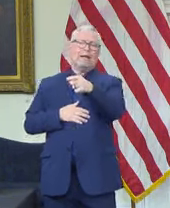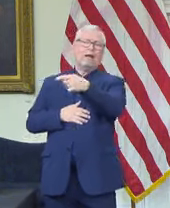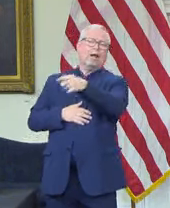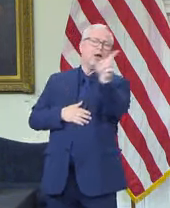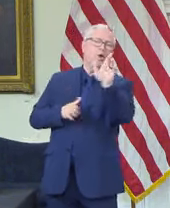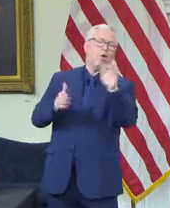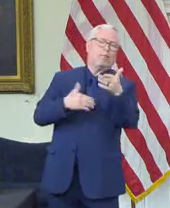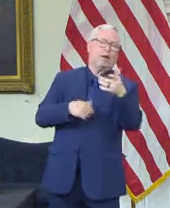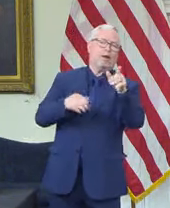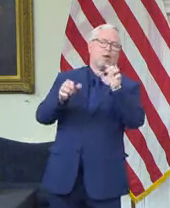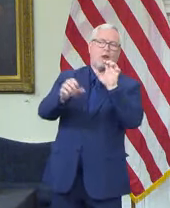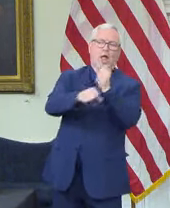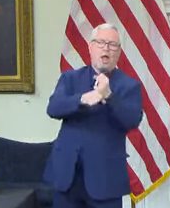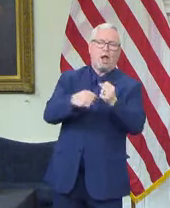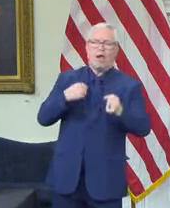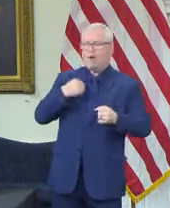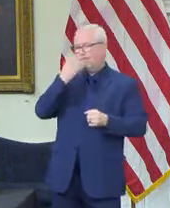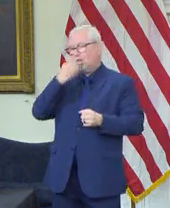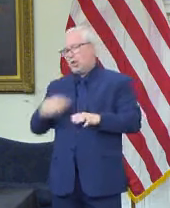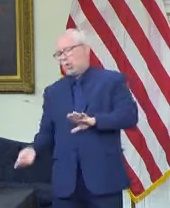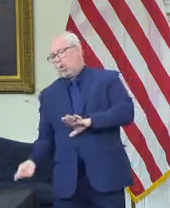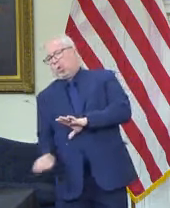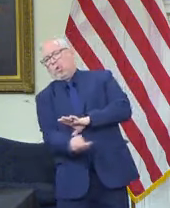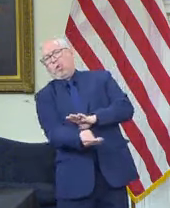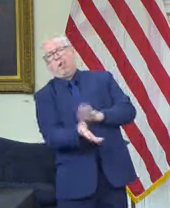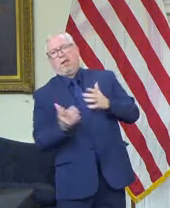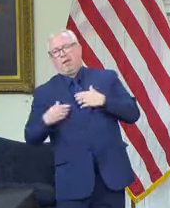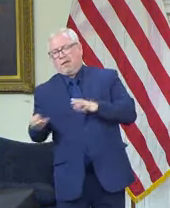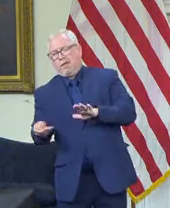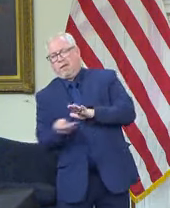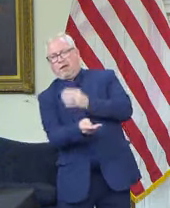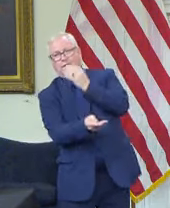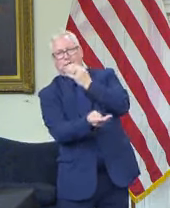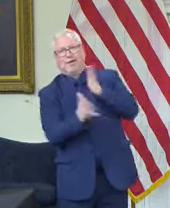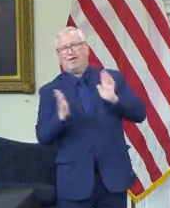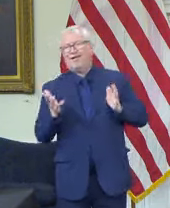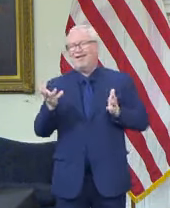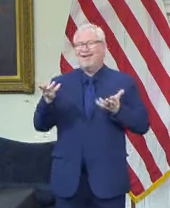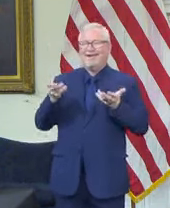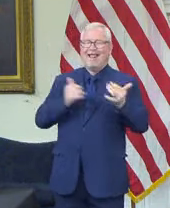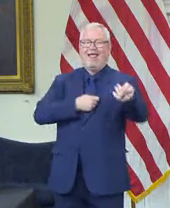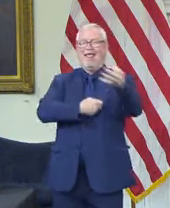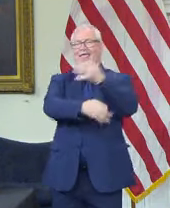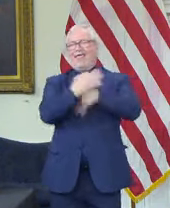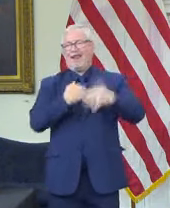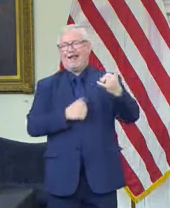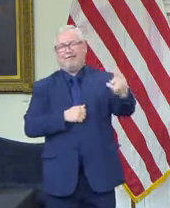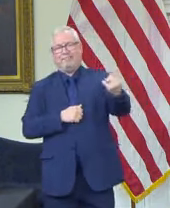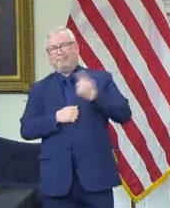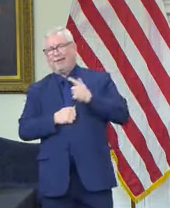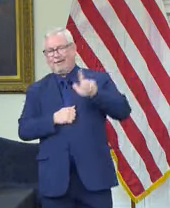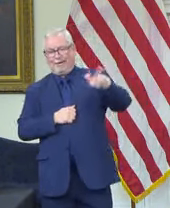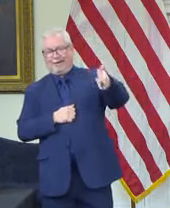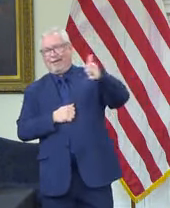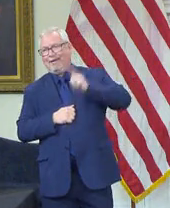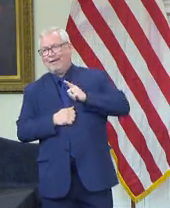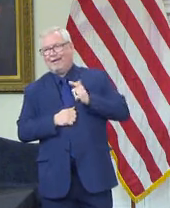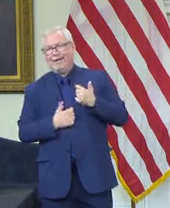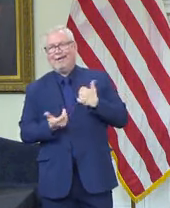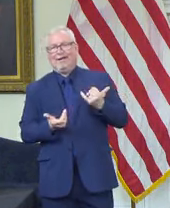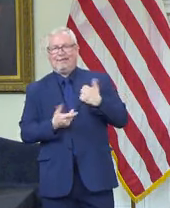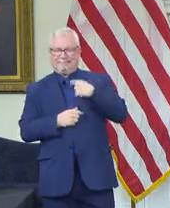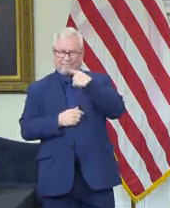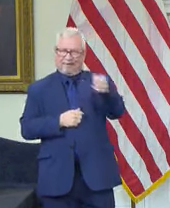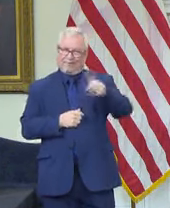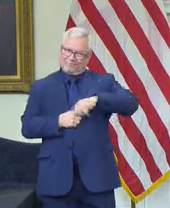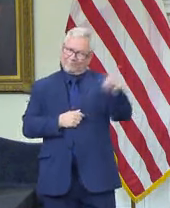door. Now I'm doing the same thing for her. But she is isolating, and we're trying to keep everybody safe. But it's